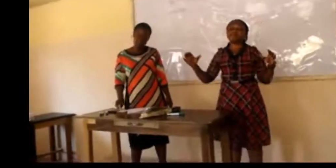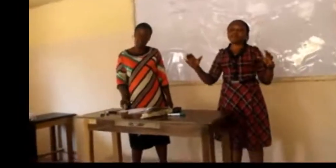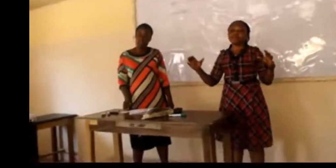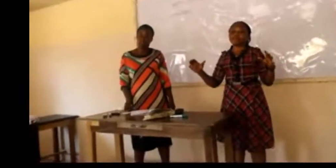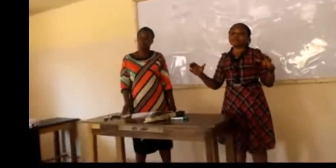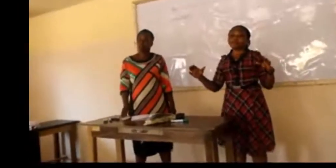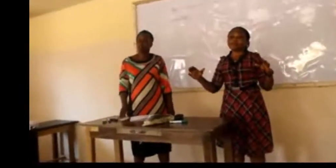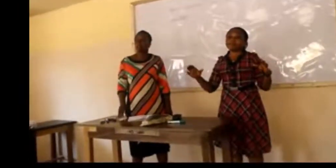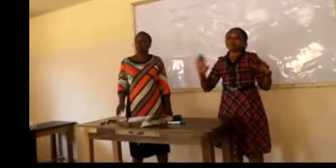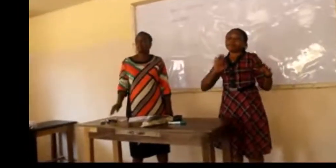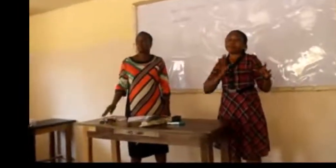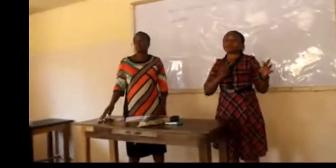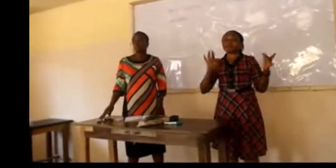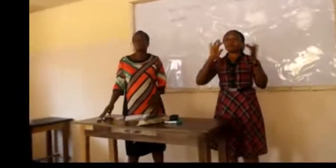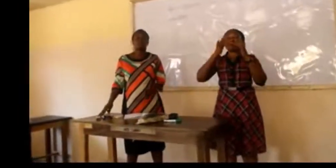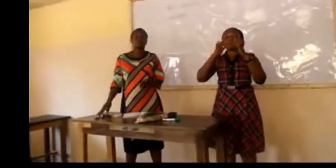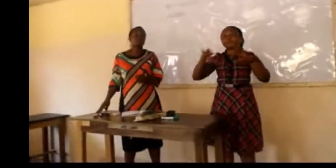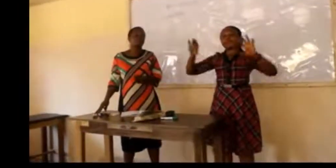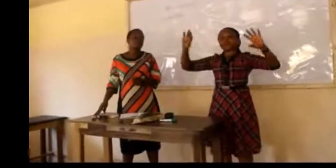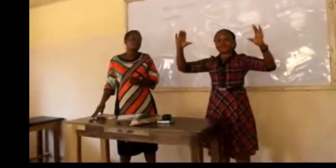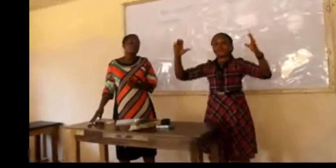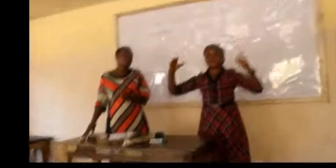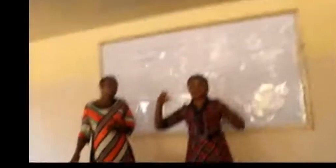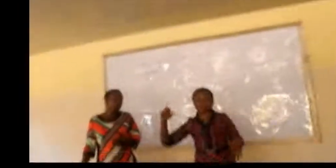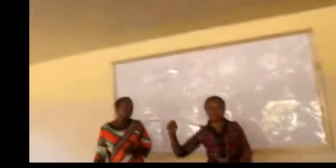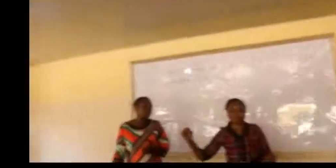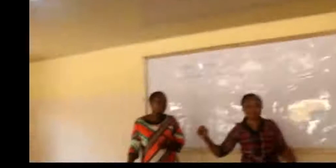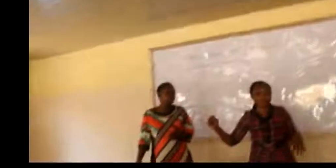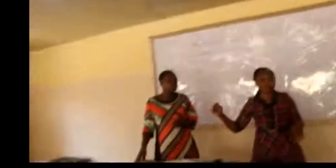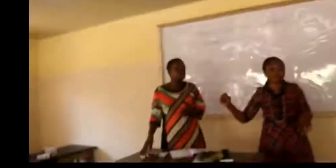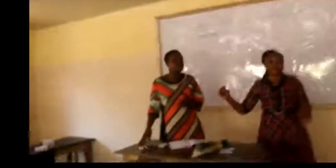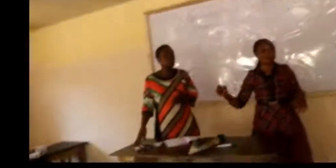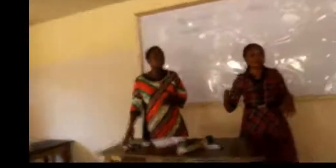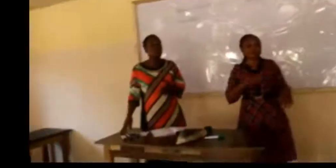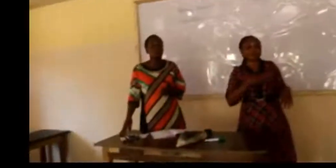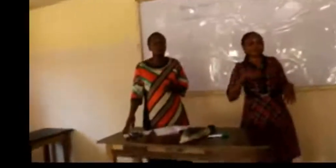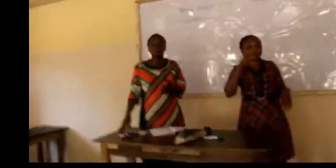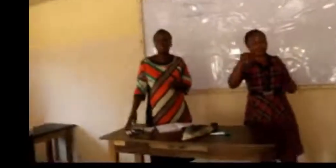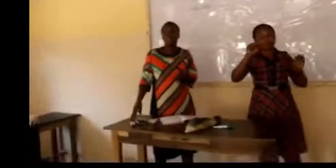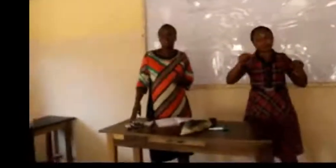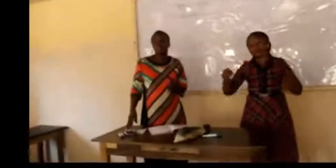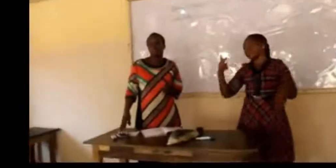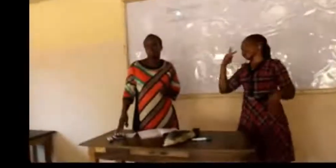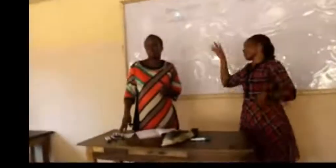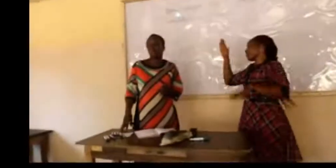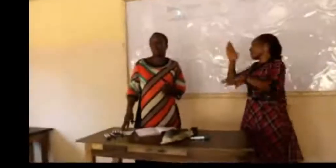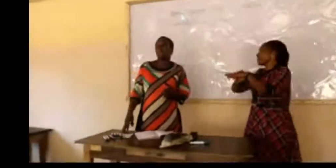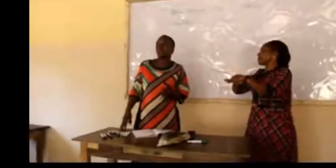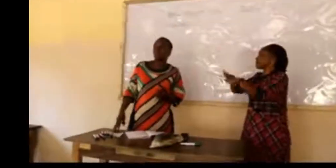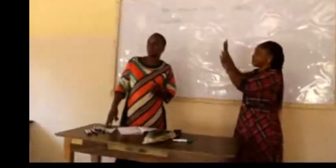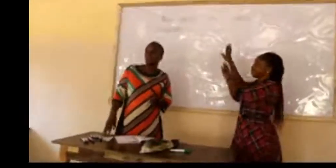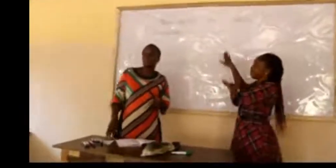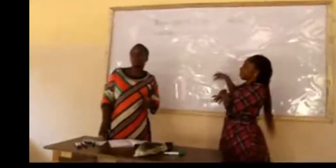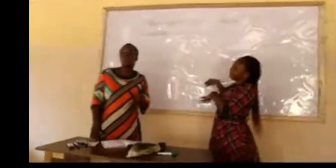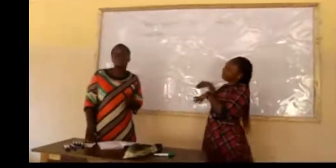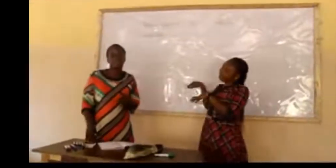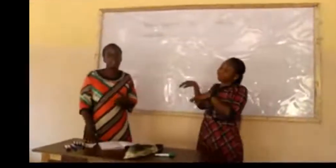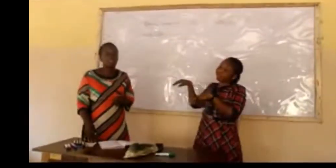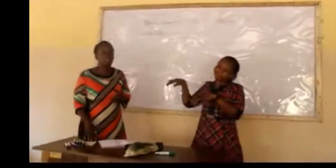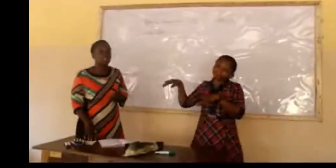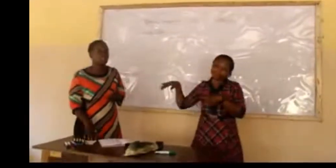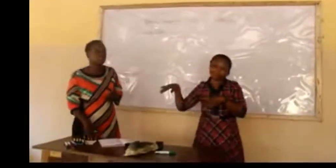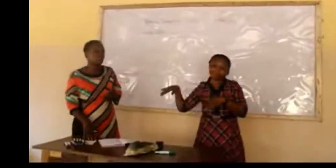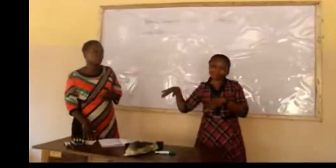our online classes. And you can see on the board that the people I am talking to is